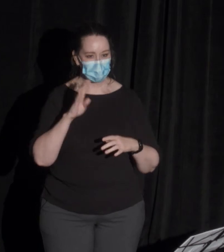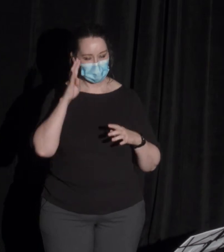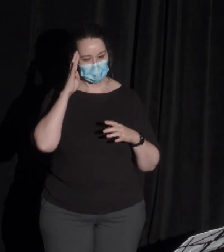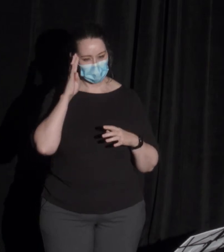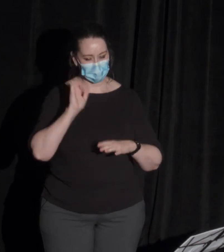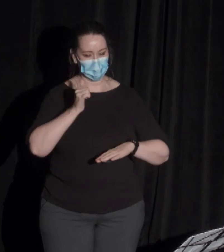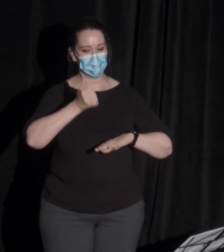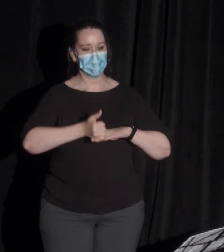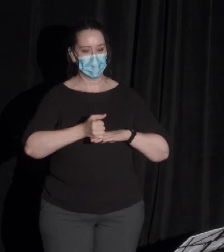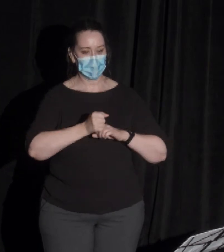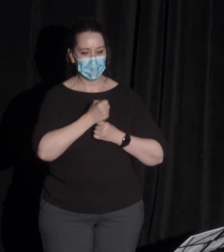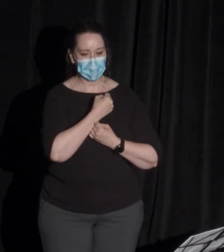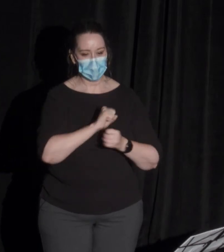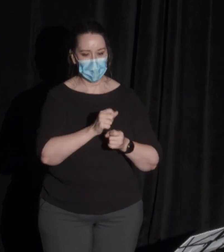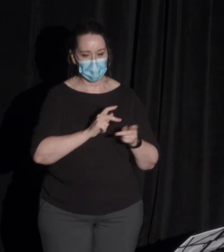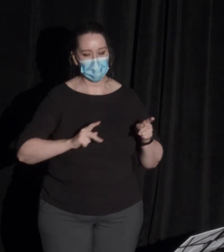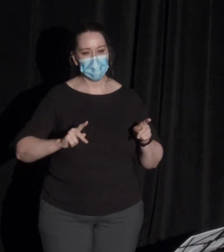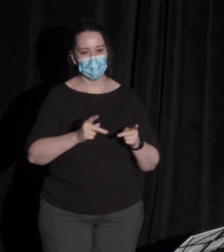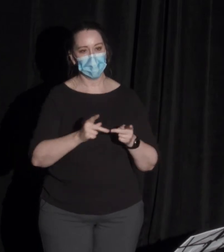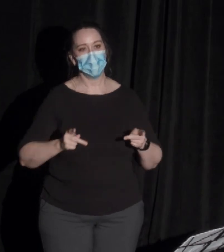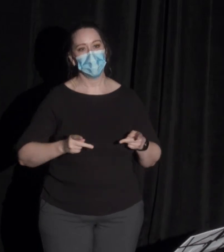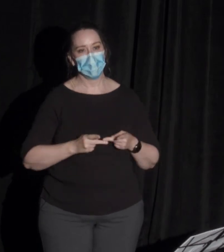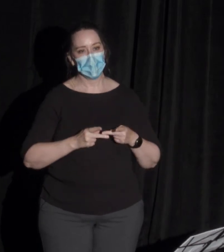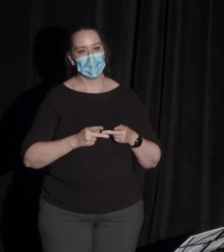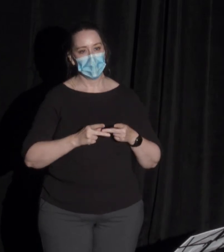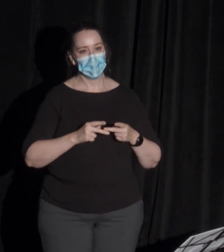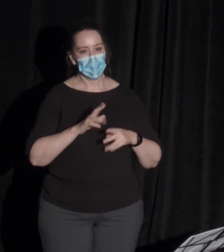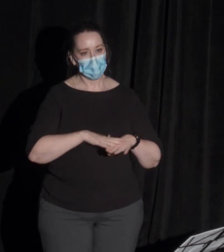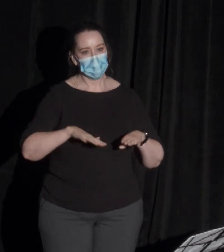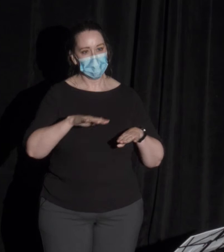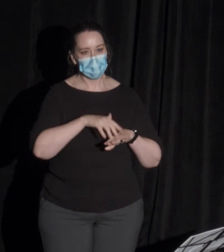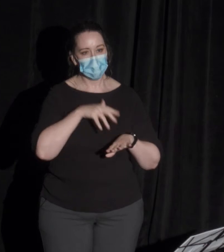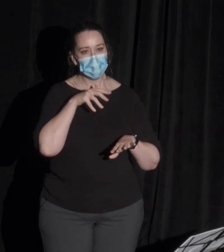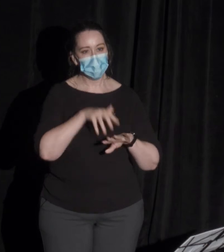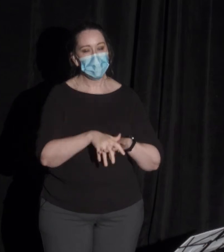space for Native youth, and you can follow us at